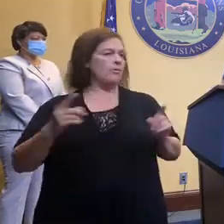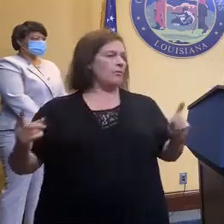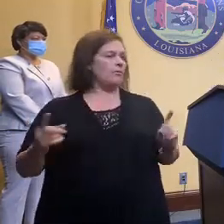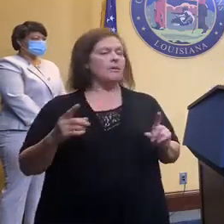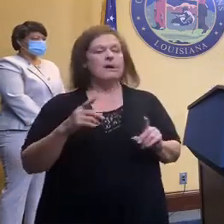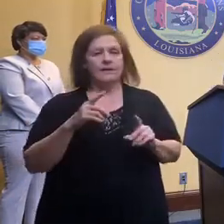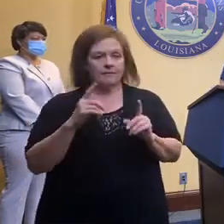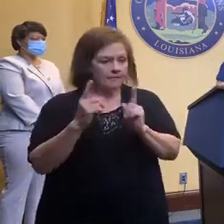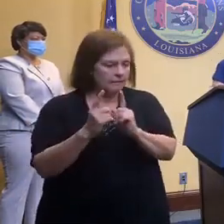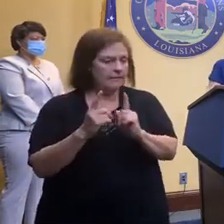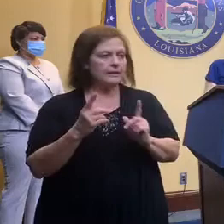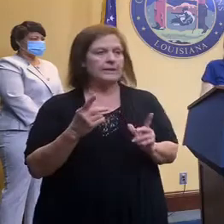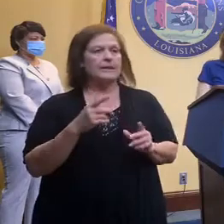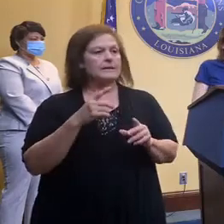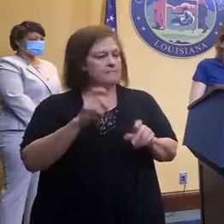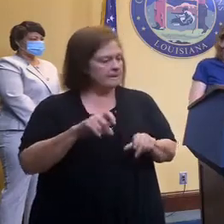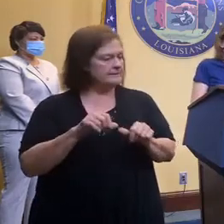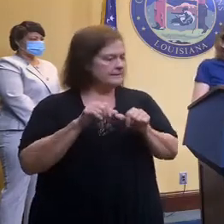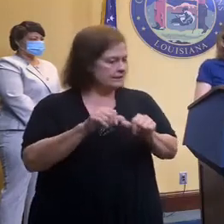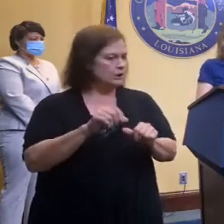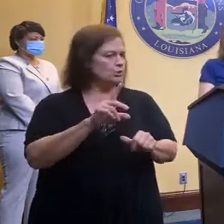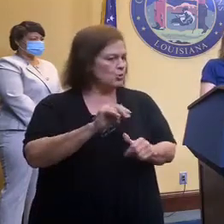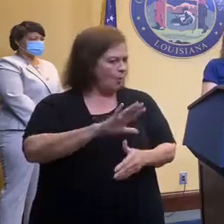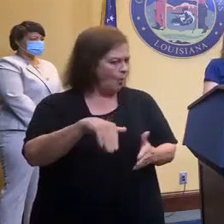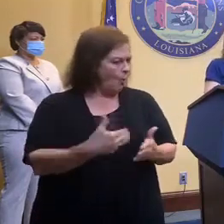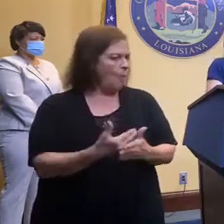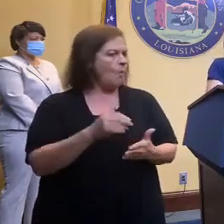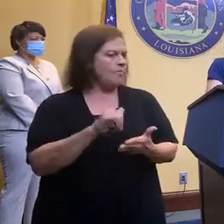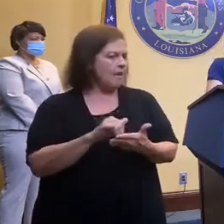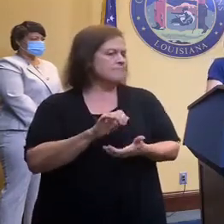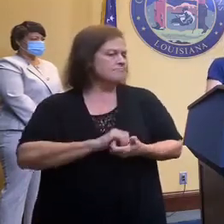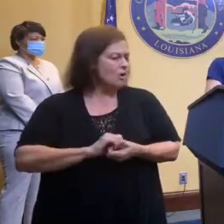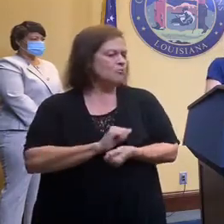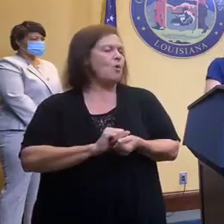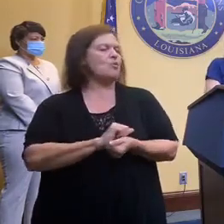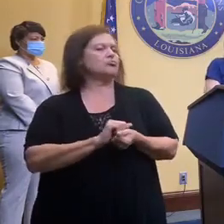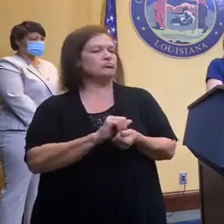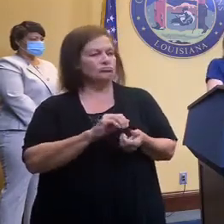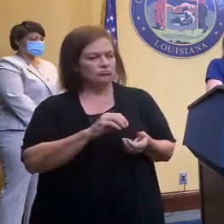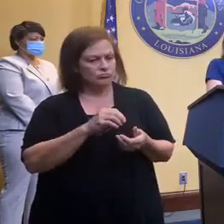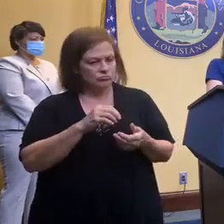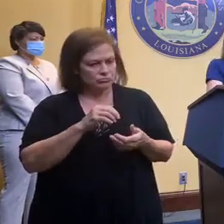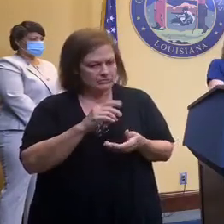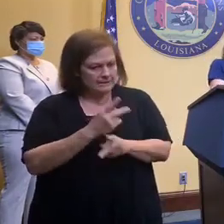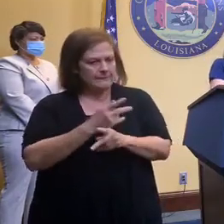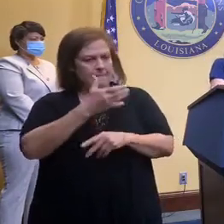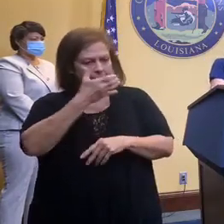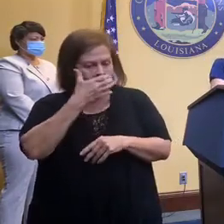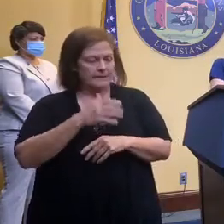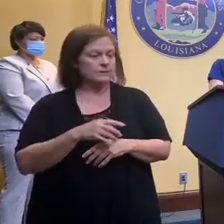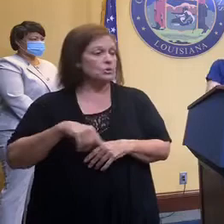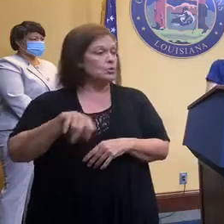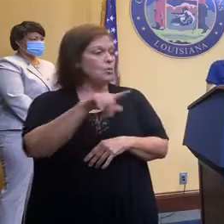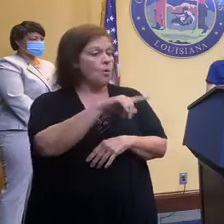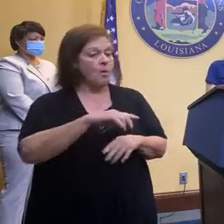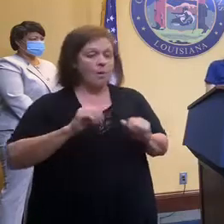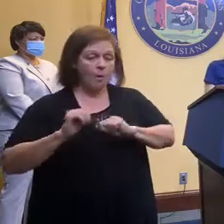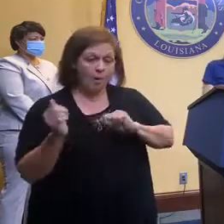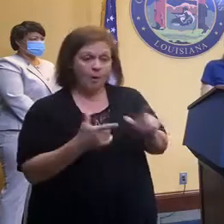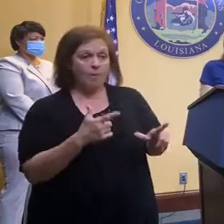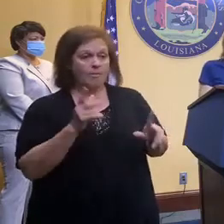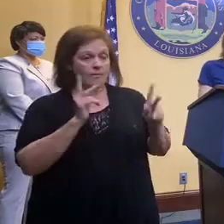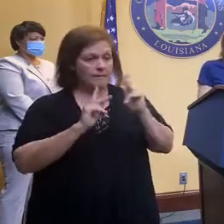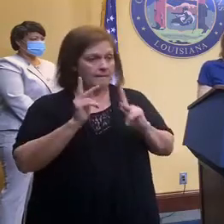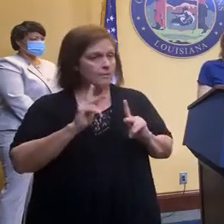avoiding large gatherings, washing your hands. Each and every New Orleanian needs to act as if they and everyone they